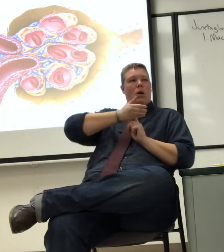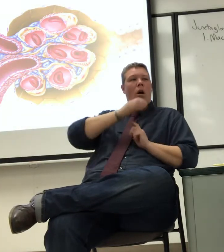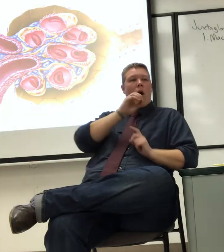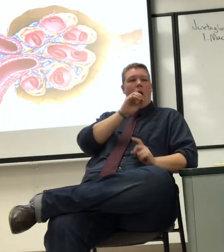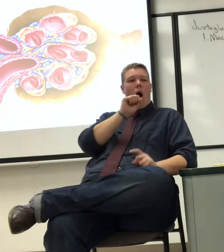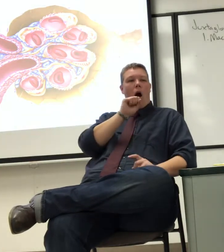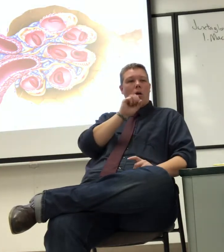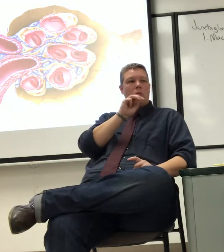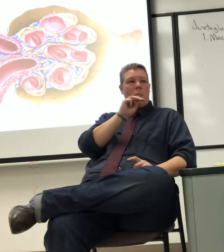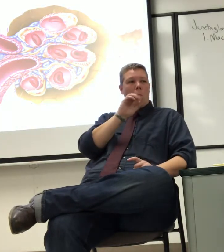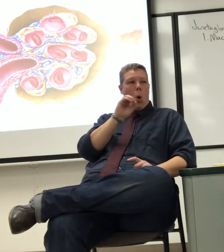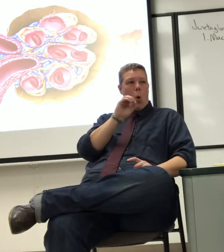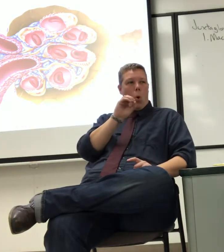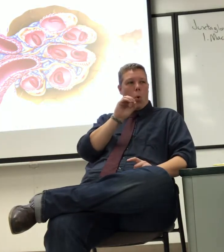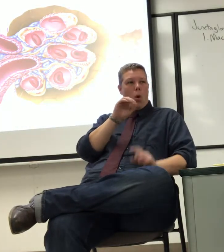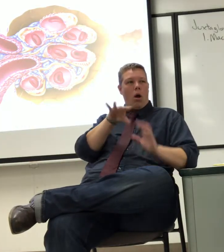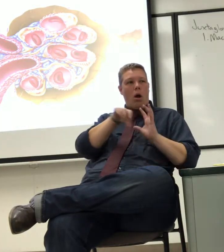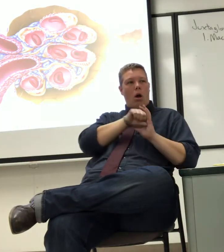I previously wrote.